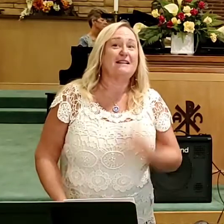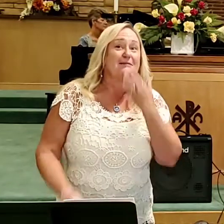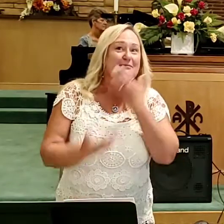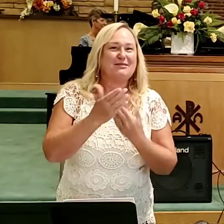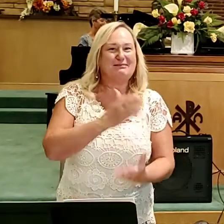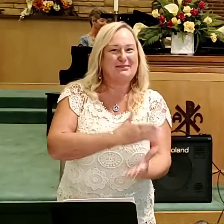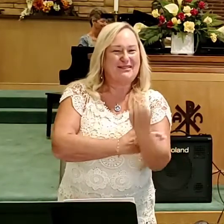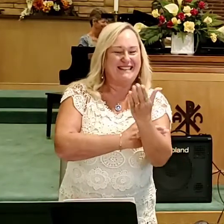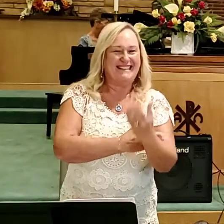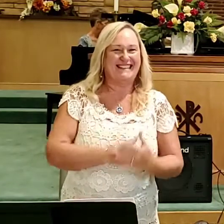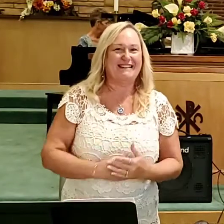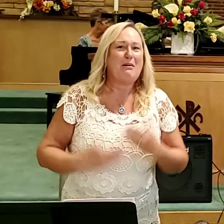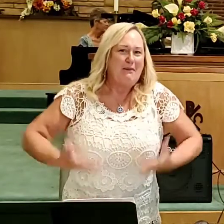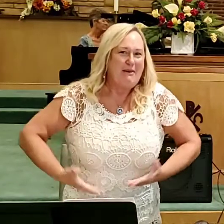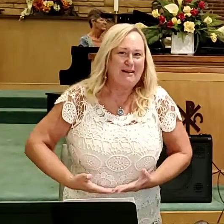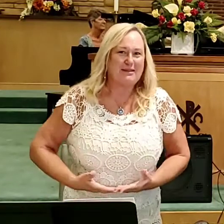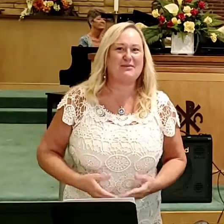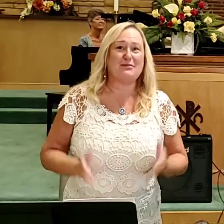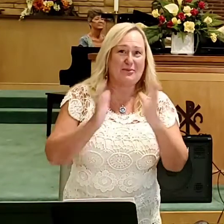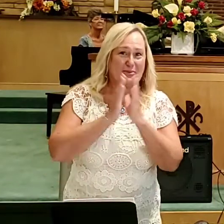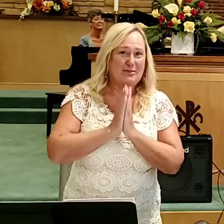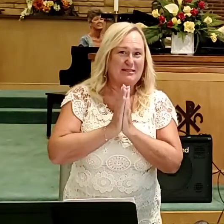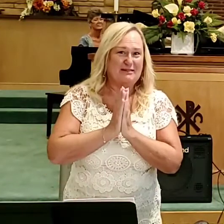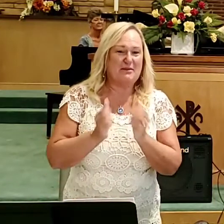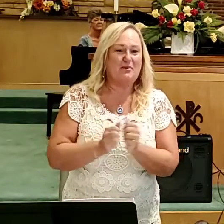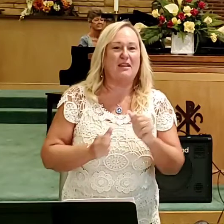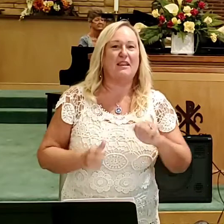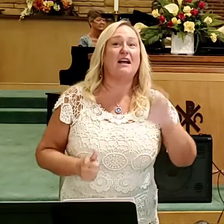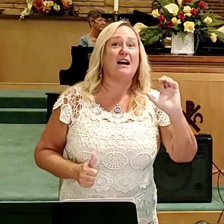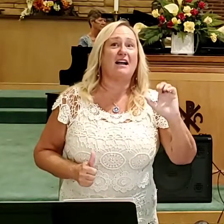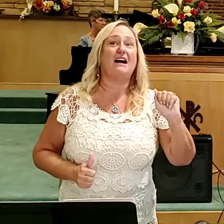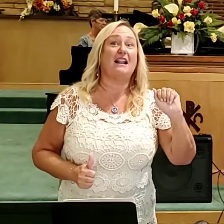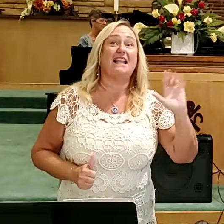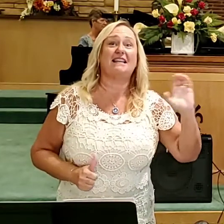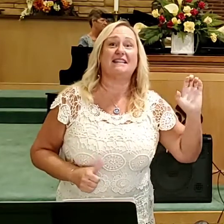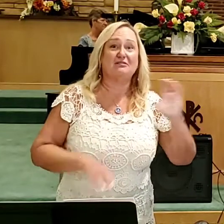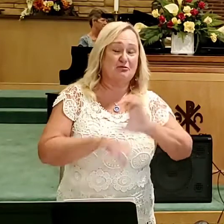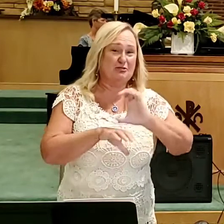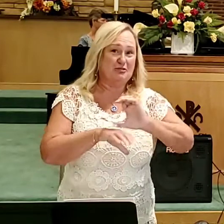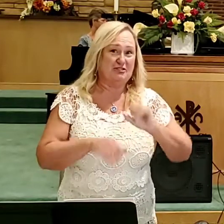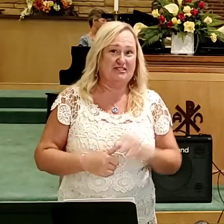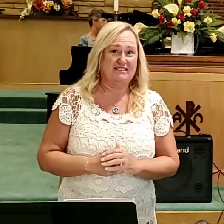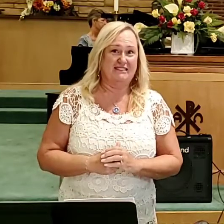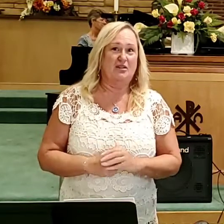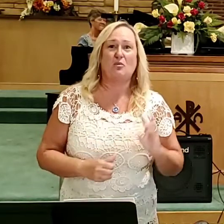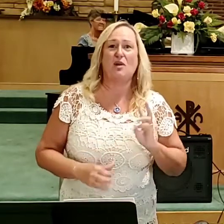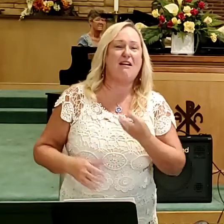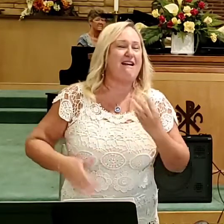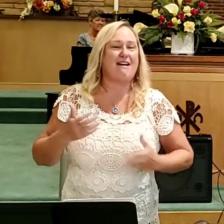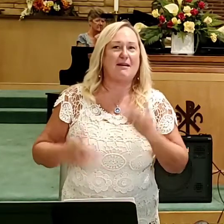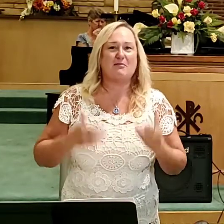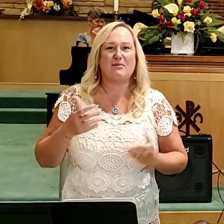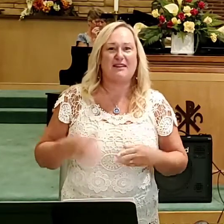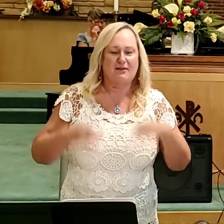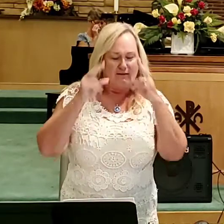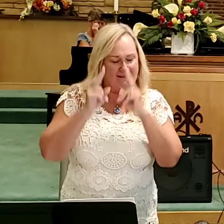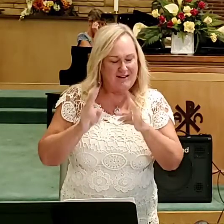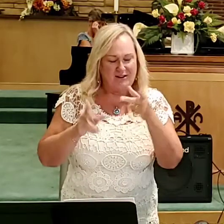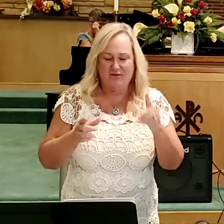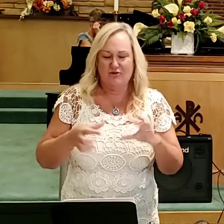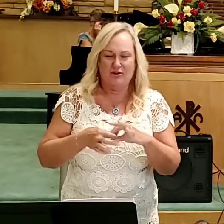Good morning. Welcome to worship with Arlington Congregational Church. We are delighted and honored that